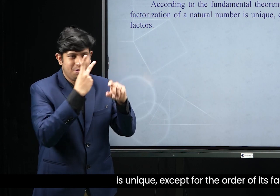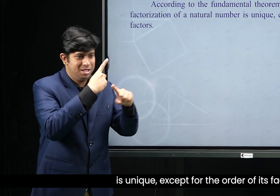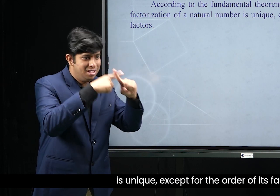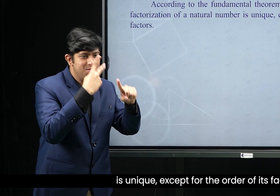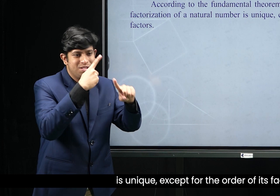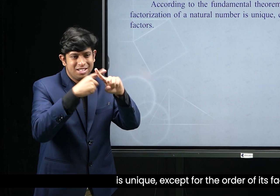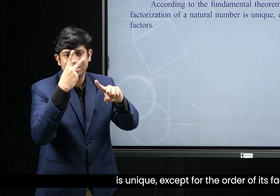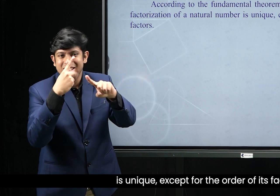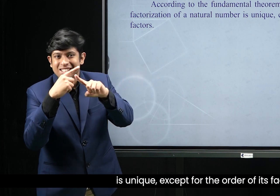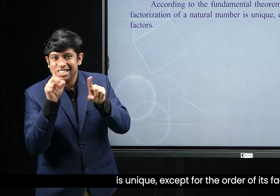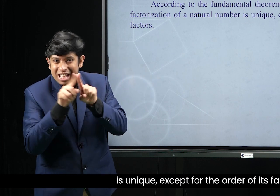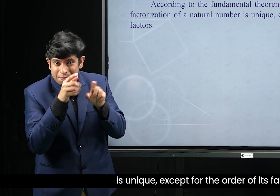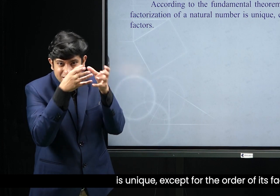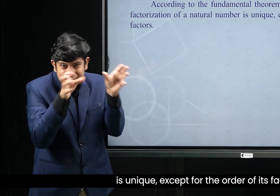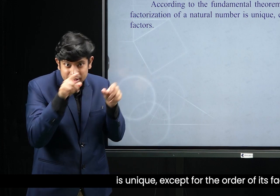its factors.